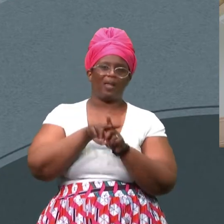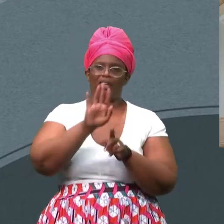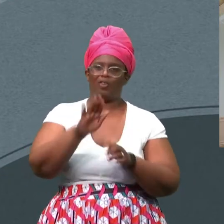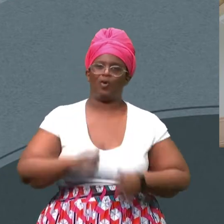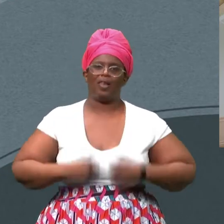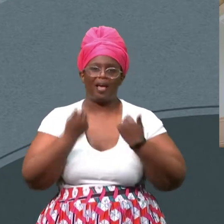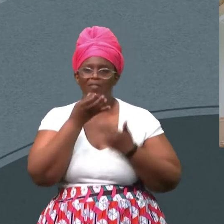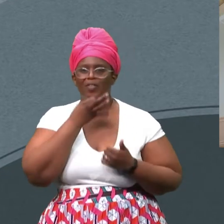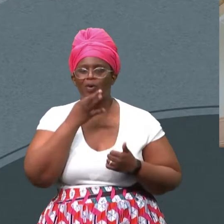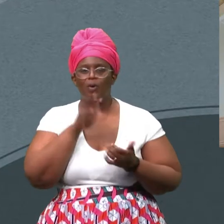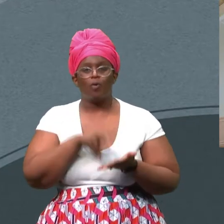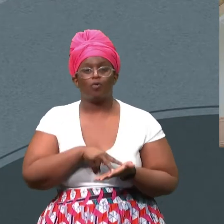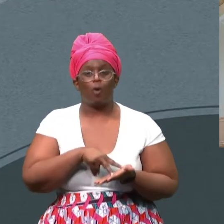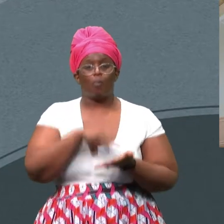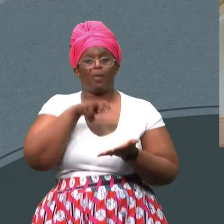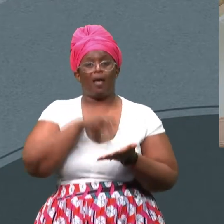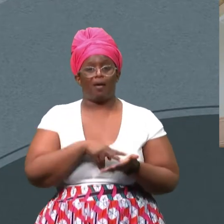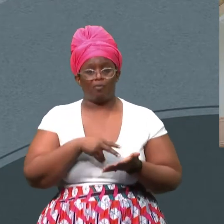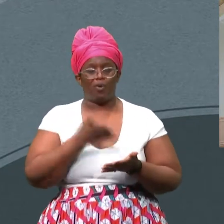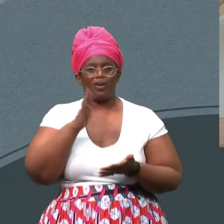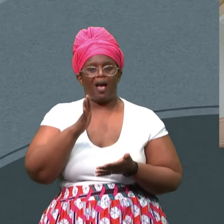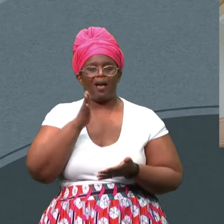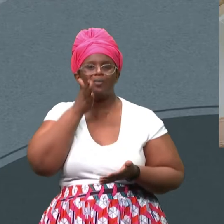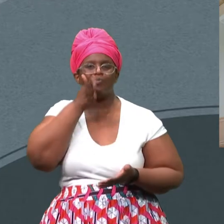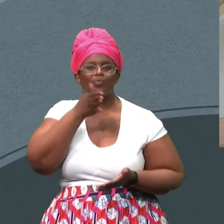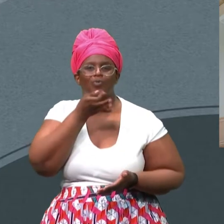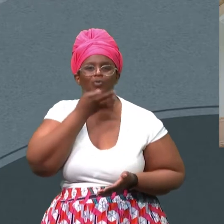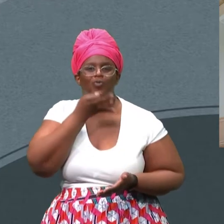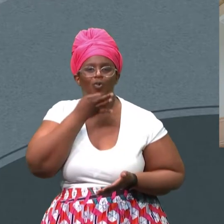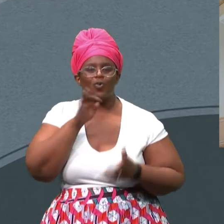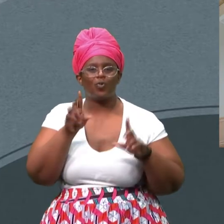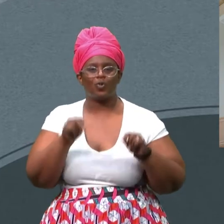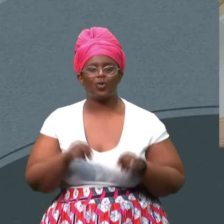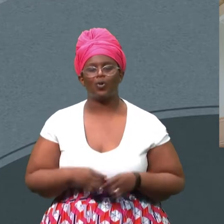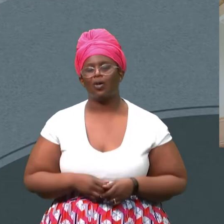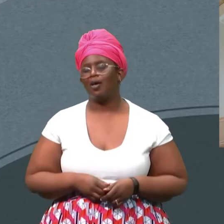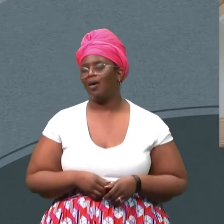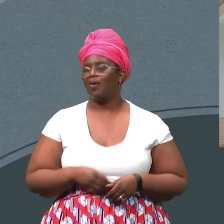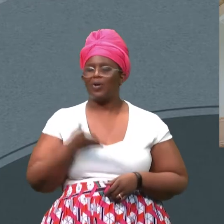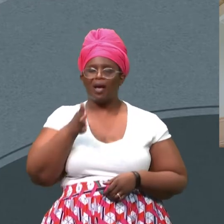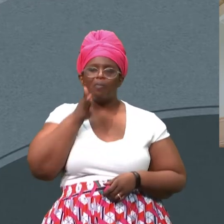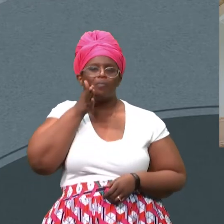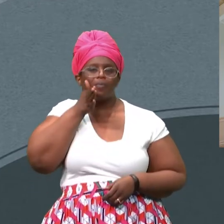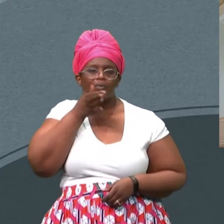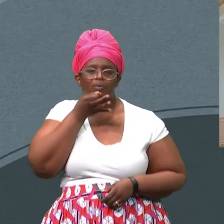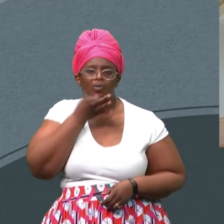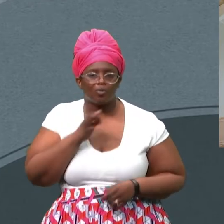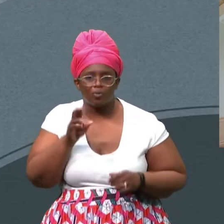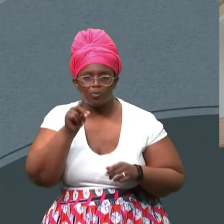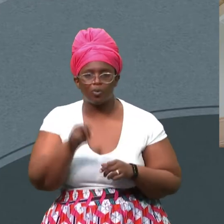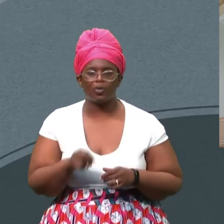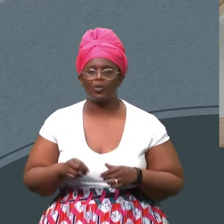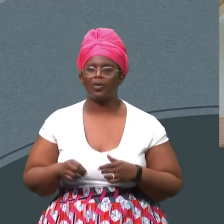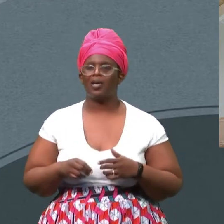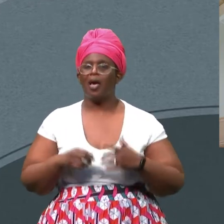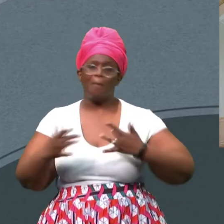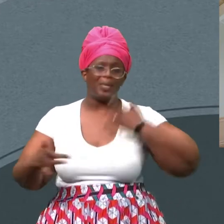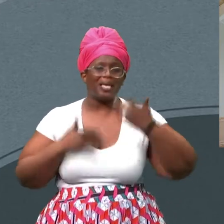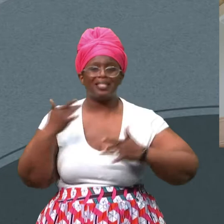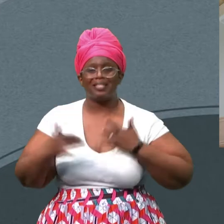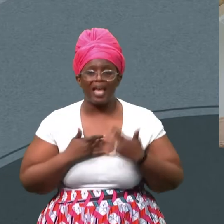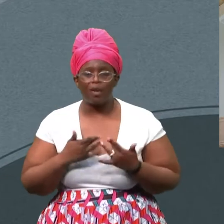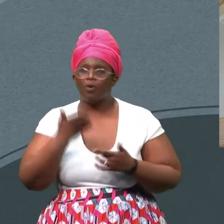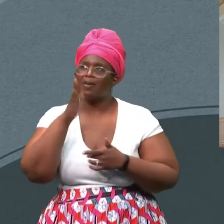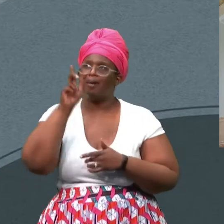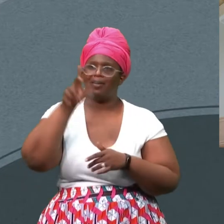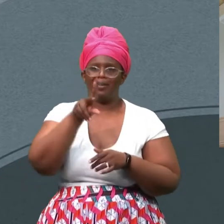First of all, leap over what God is about to do. But not only leap for what he's about to do, leap over what God has already done. Is